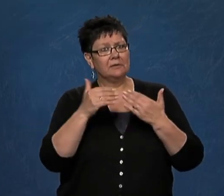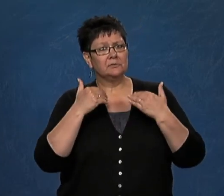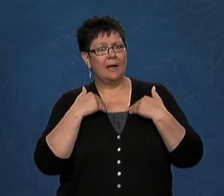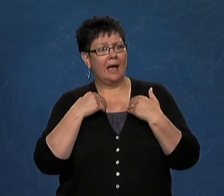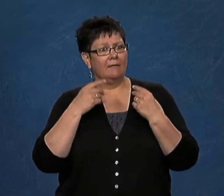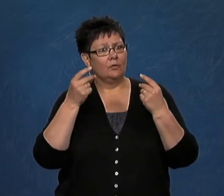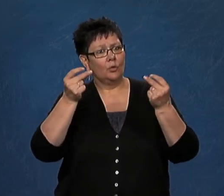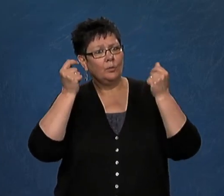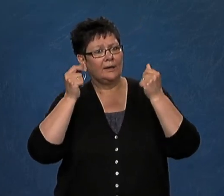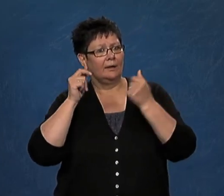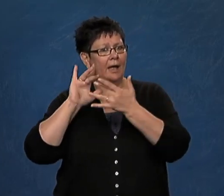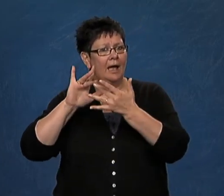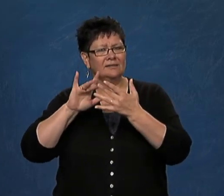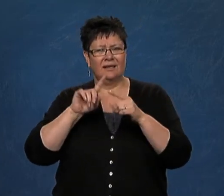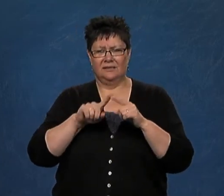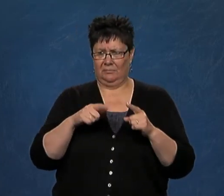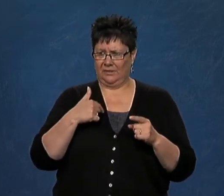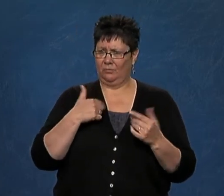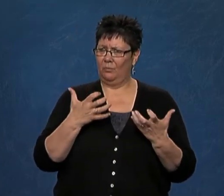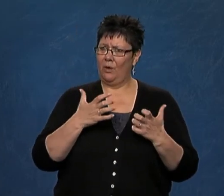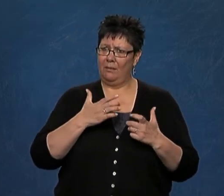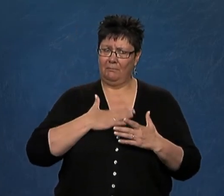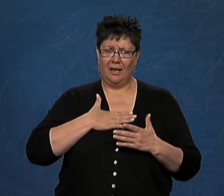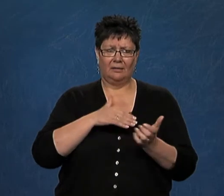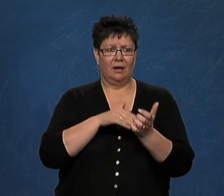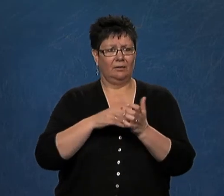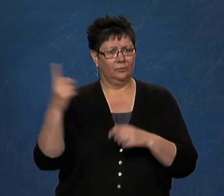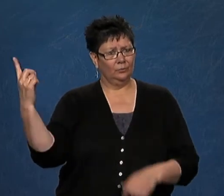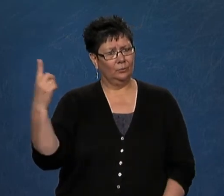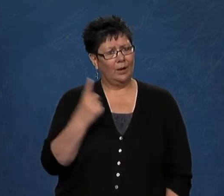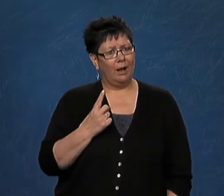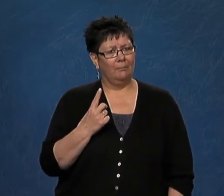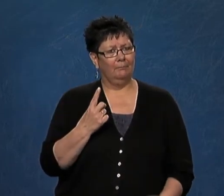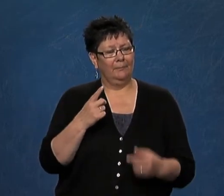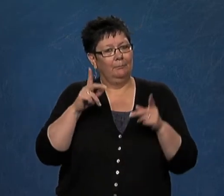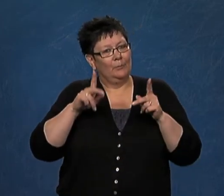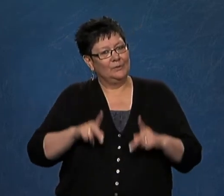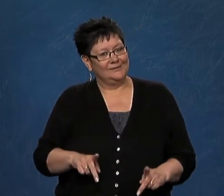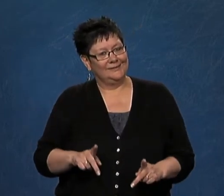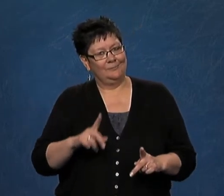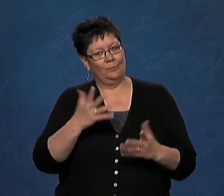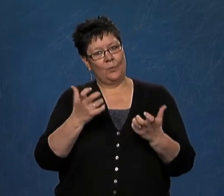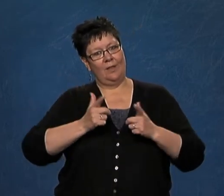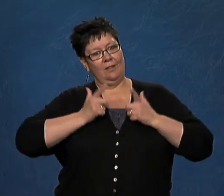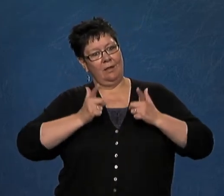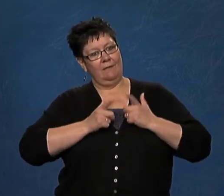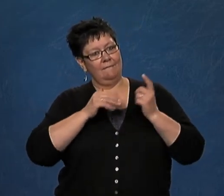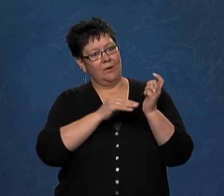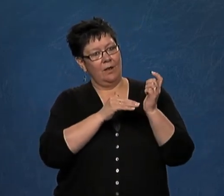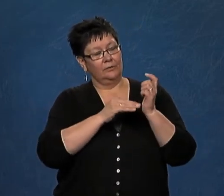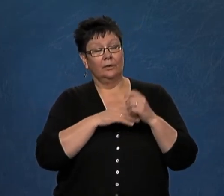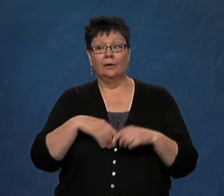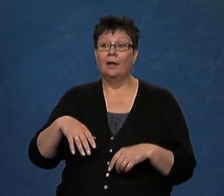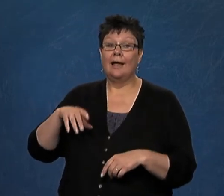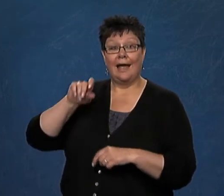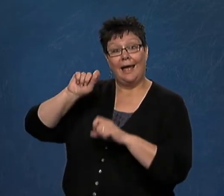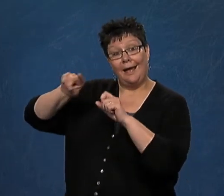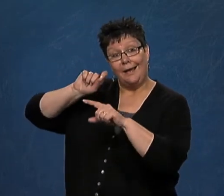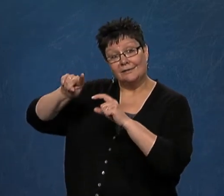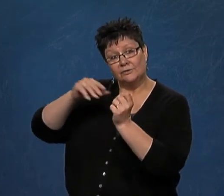questioning. It was very nice to have that quick contact. However, this patient wanted the doctor to be there present